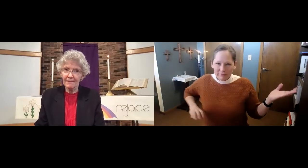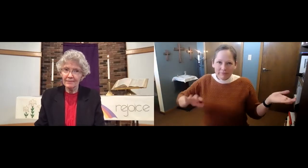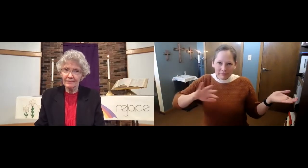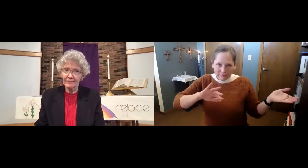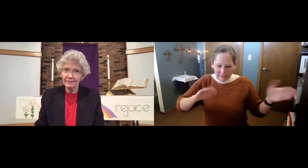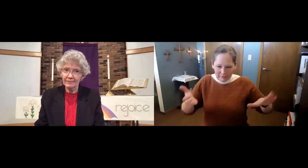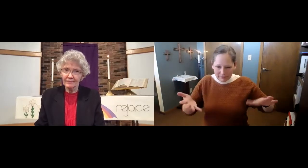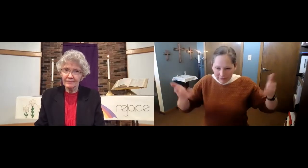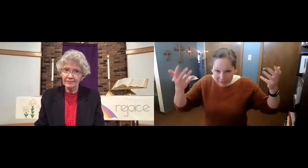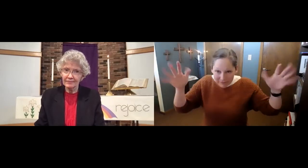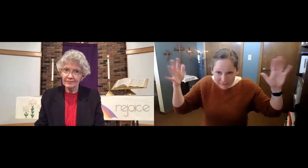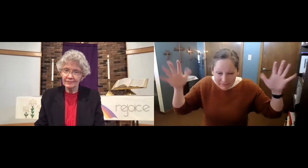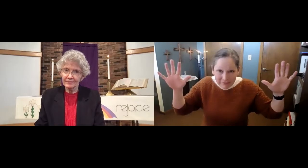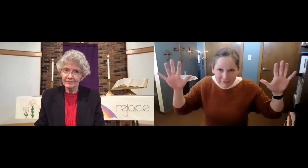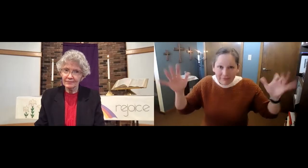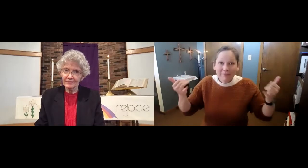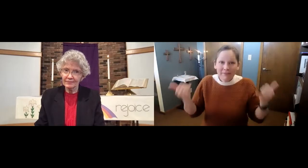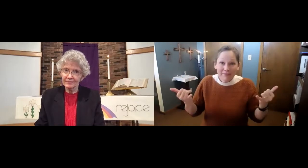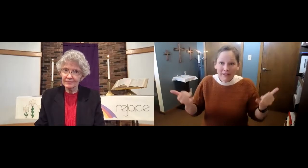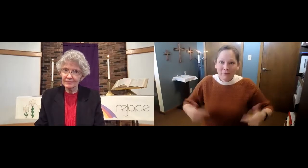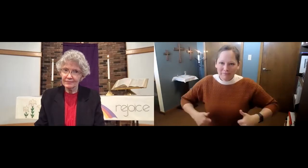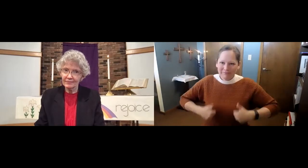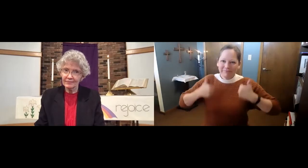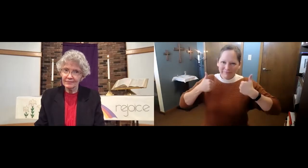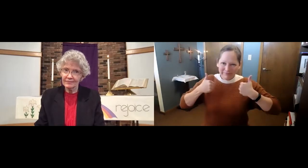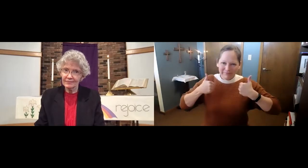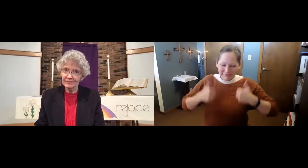Pastor Michelle, Christ